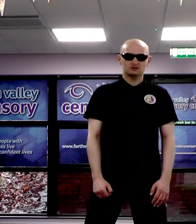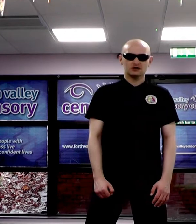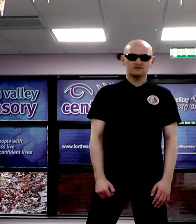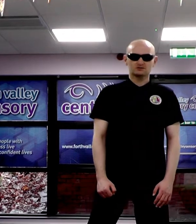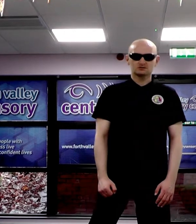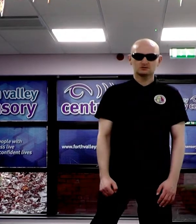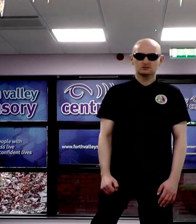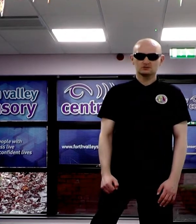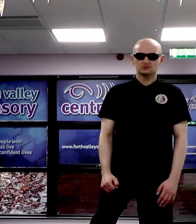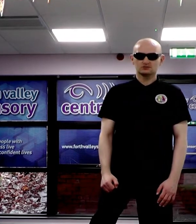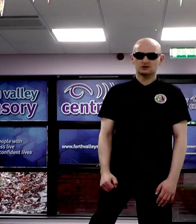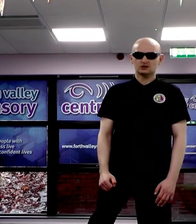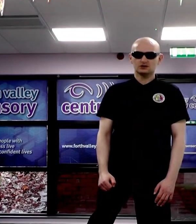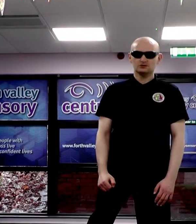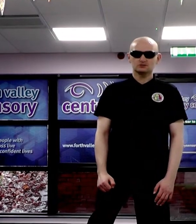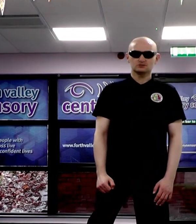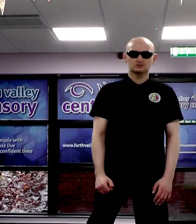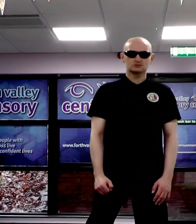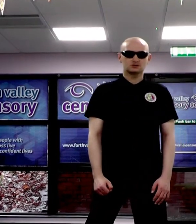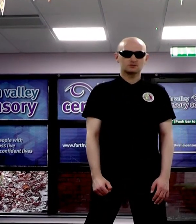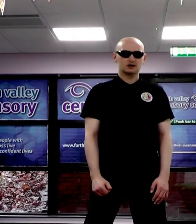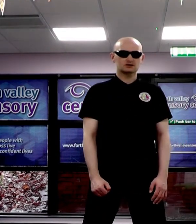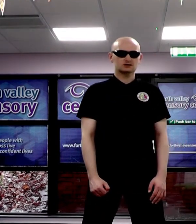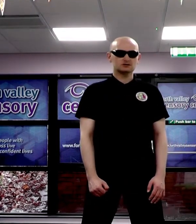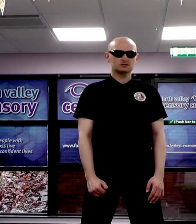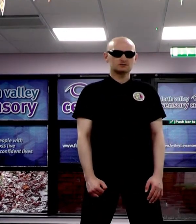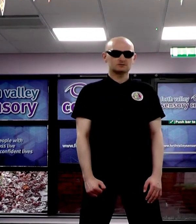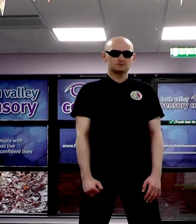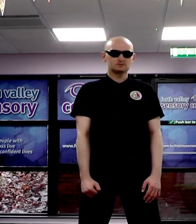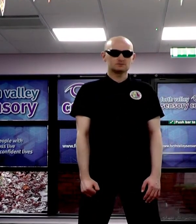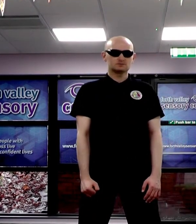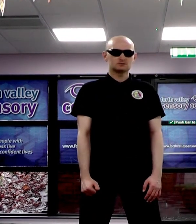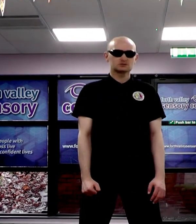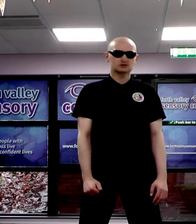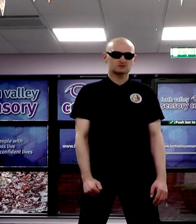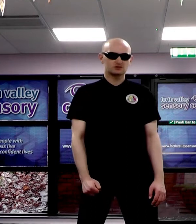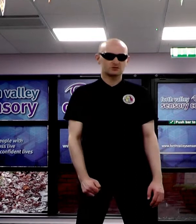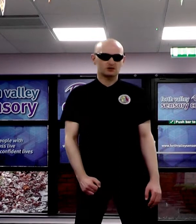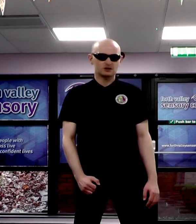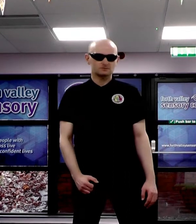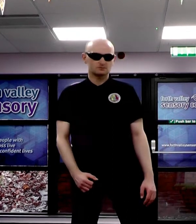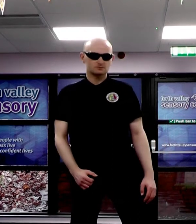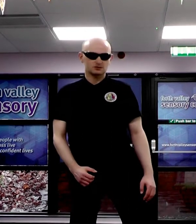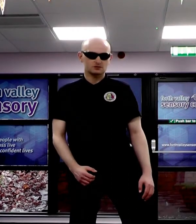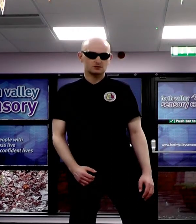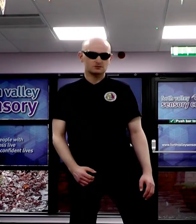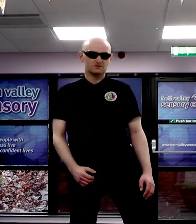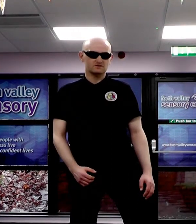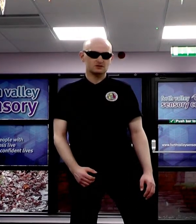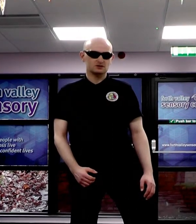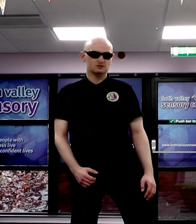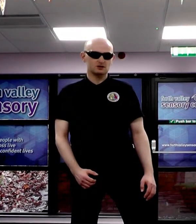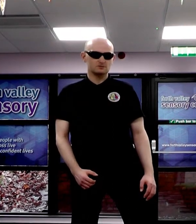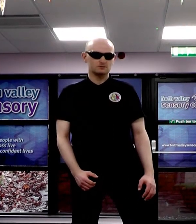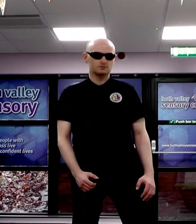left, right heel, back to centre. Transfer to the right, left heel up, back